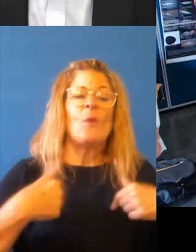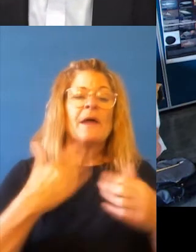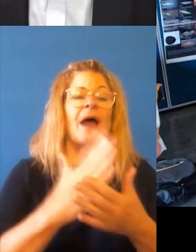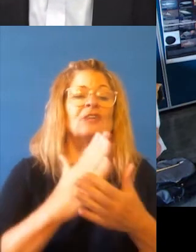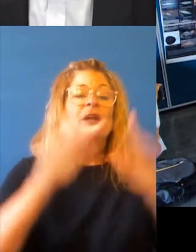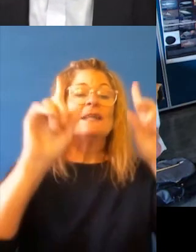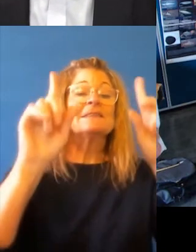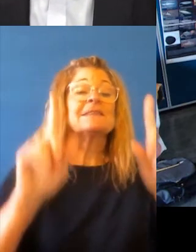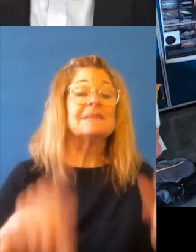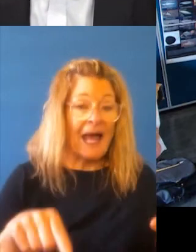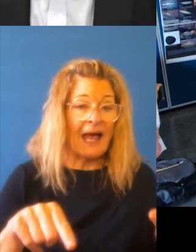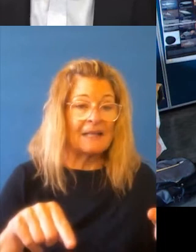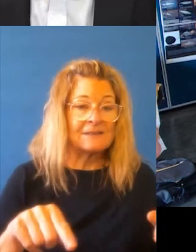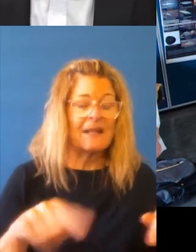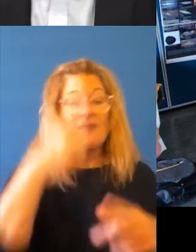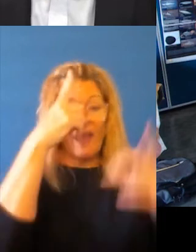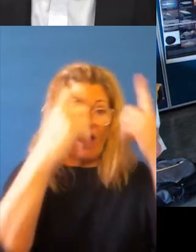of a huge report.